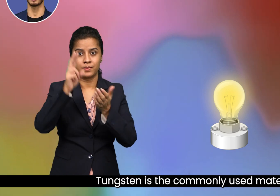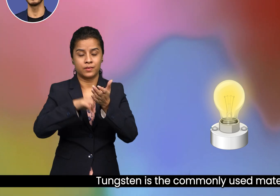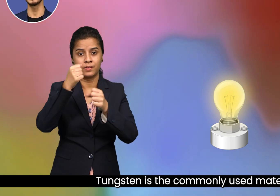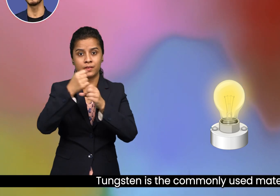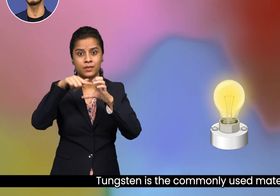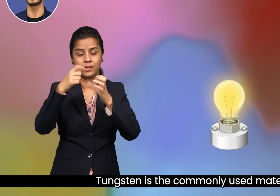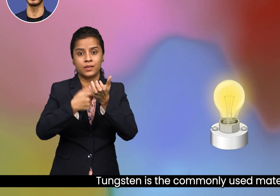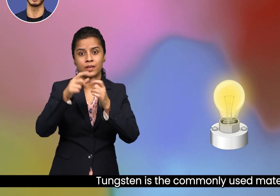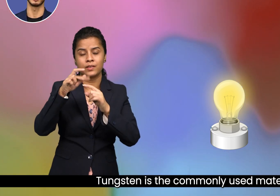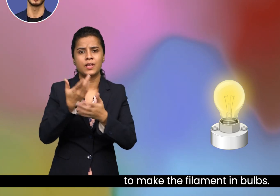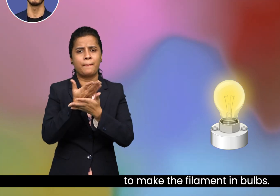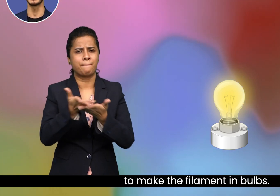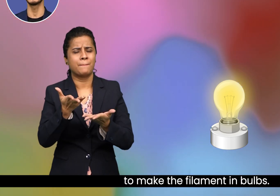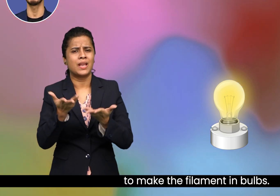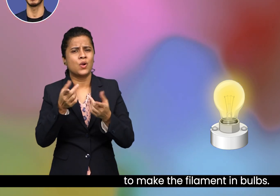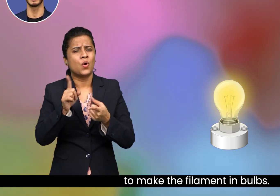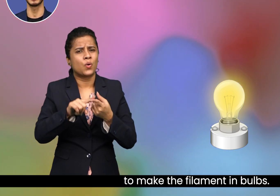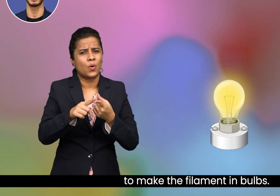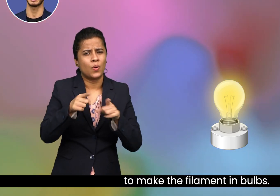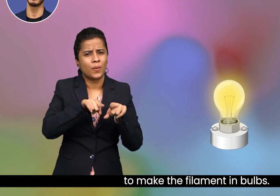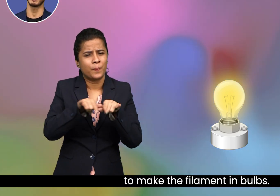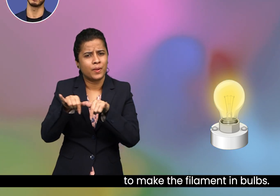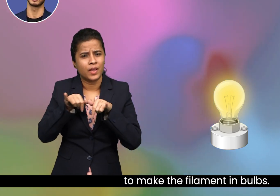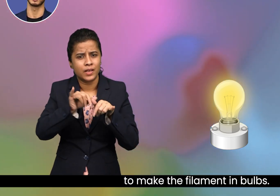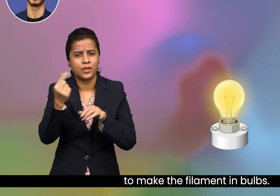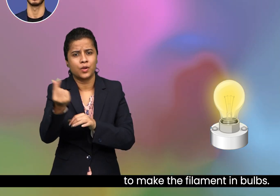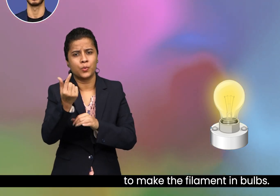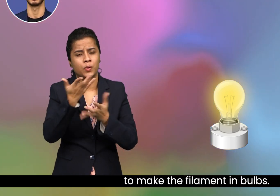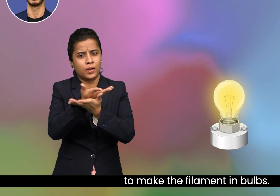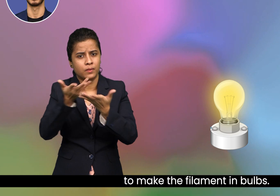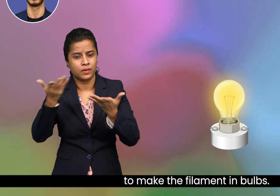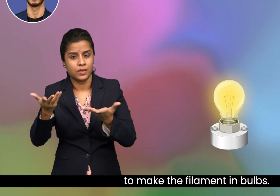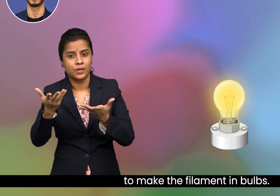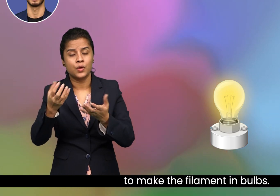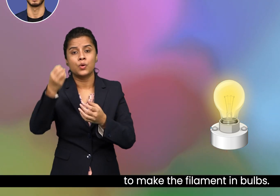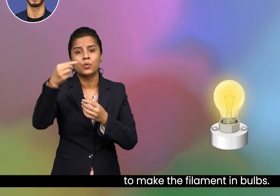Tungsten is commonly used material to make the filament in the bulbs.